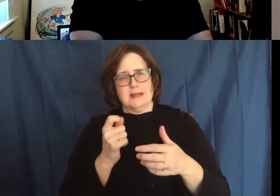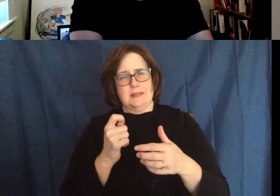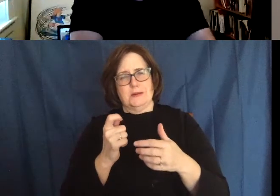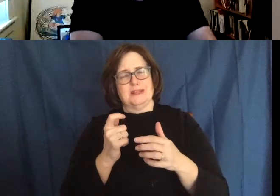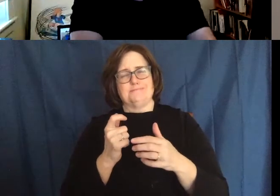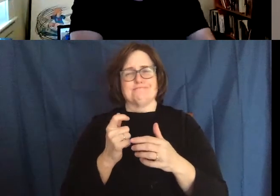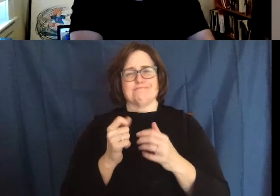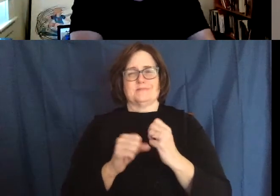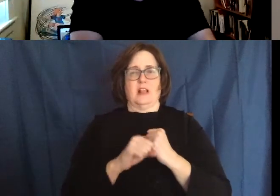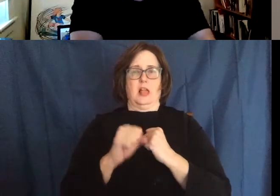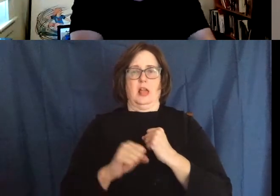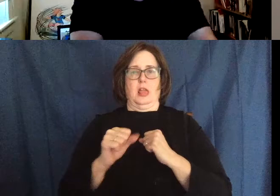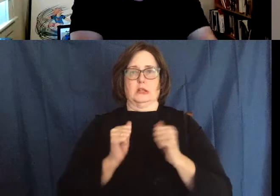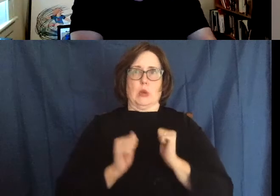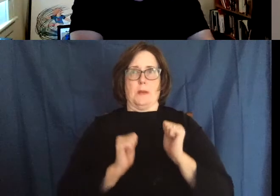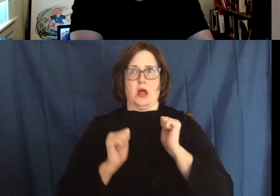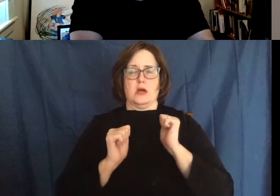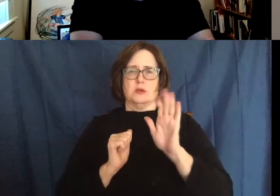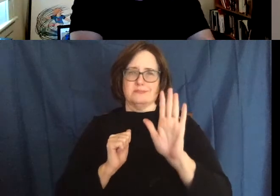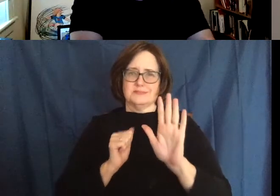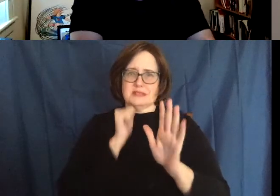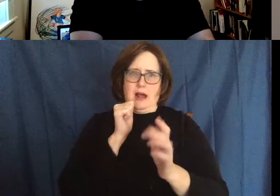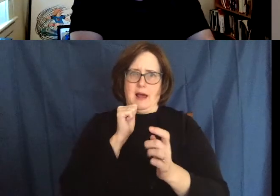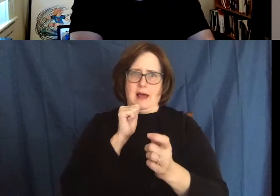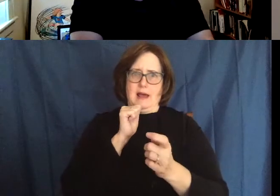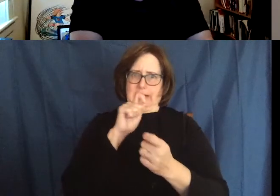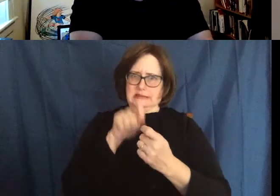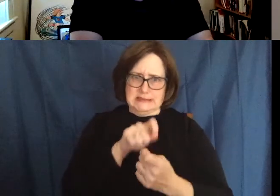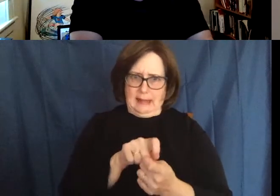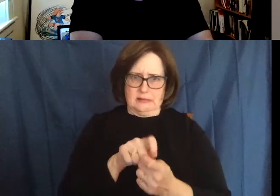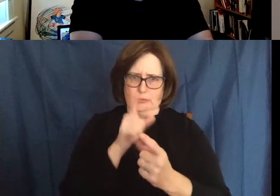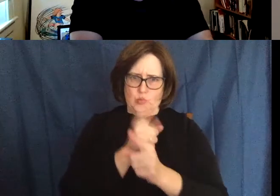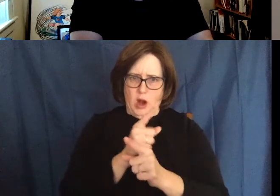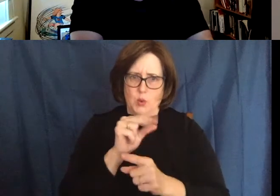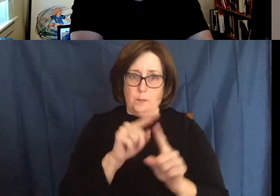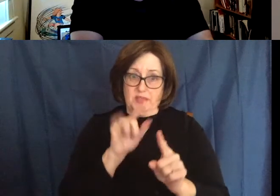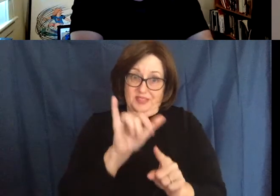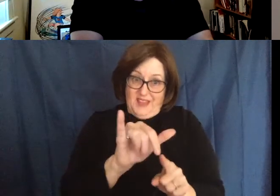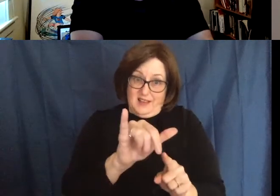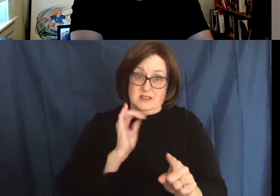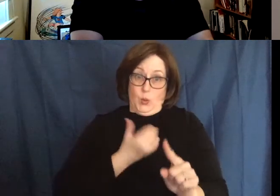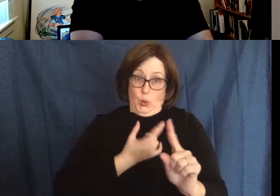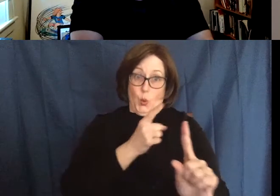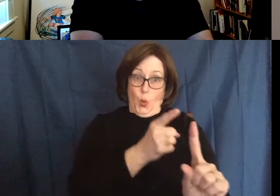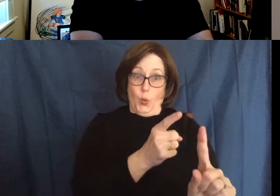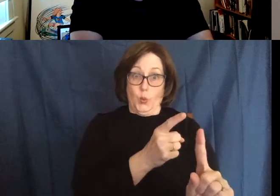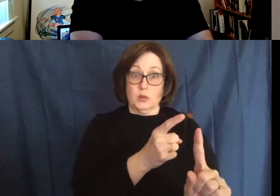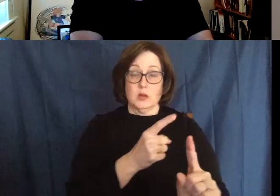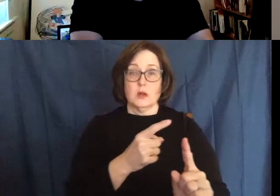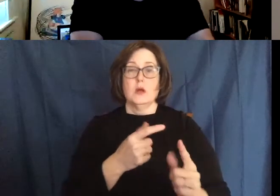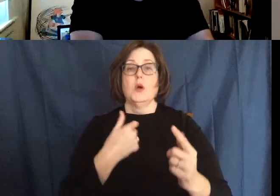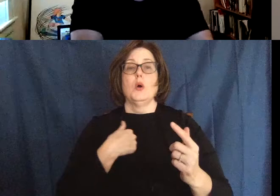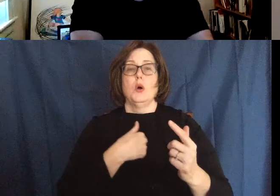some dramatic effect, but that is the core of what we're trying to achieve here. Is that we want to